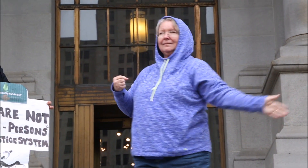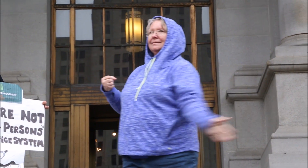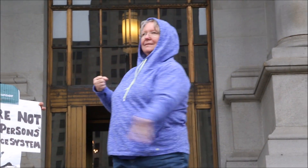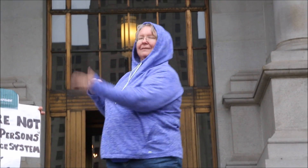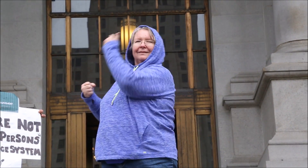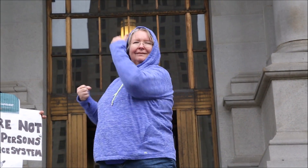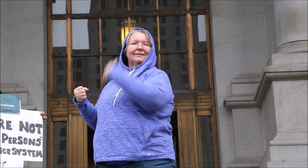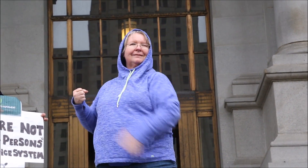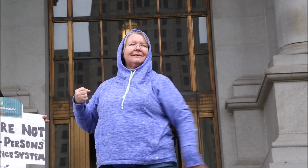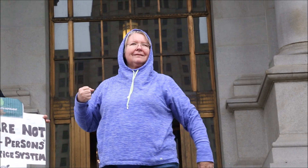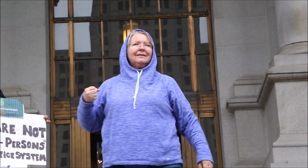of years.